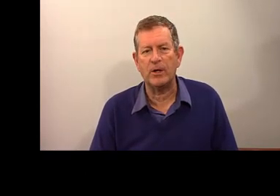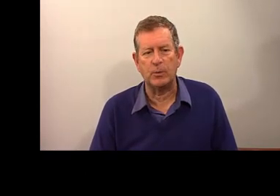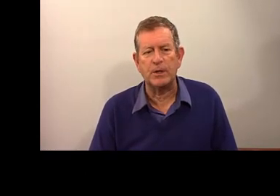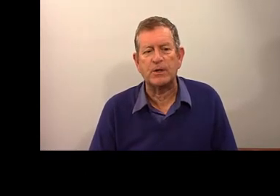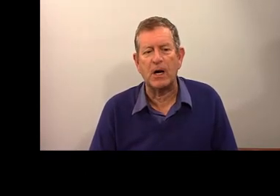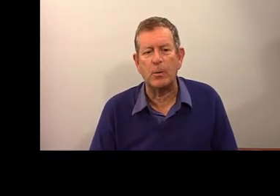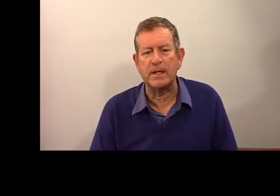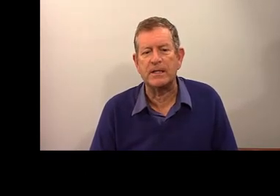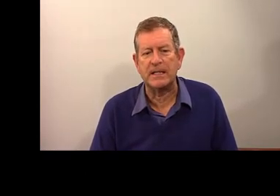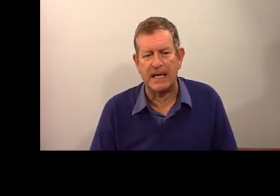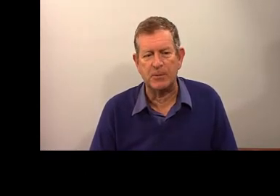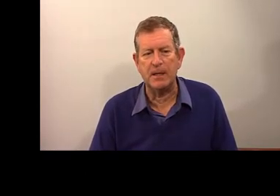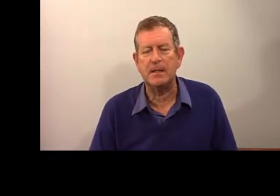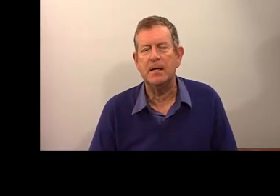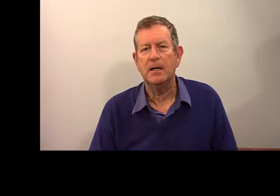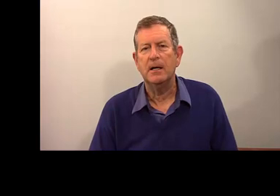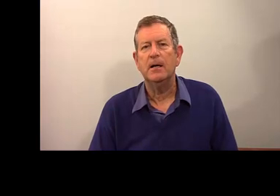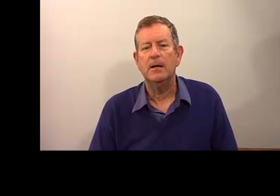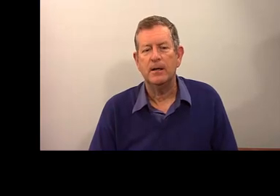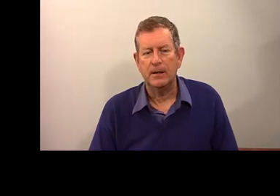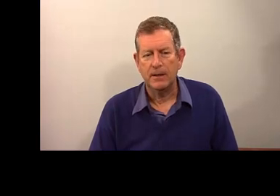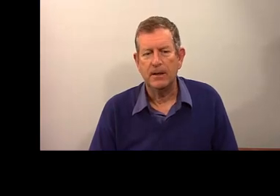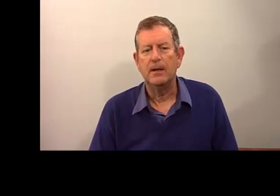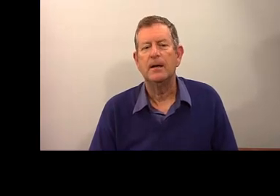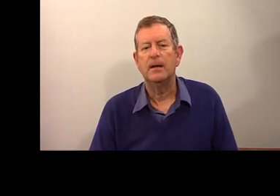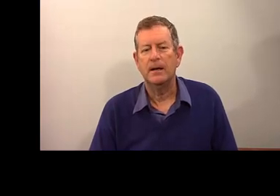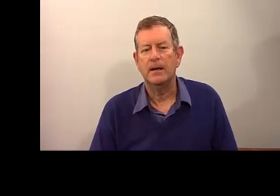this question? We start with a statement.